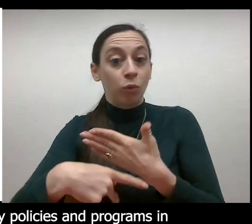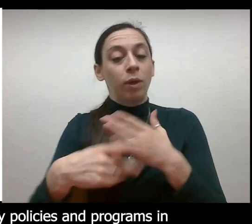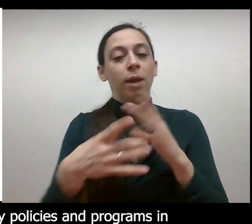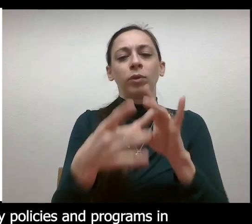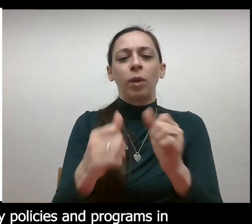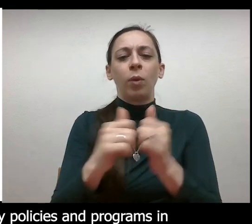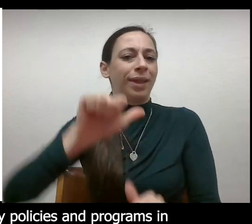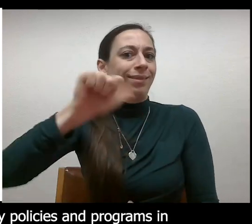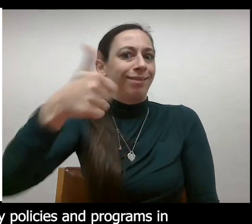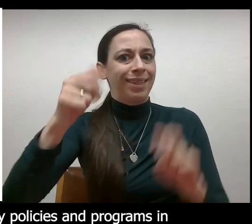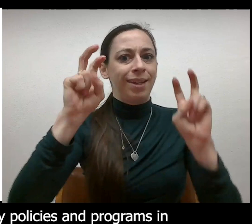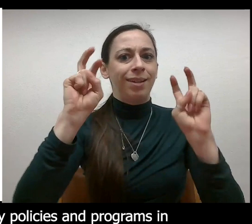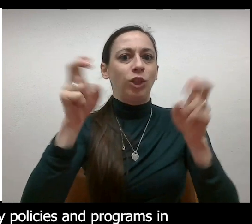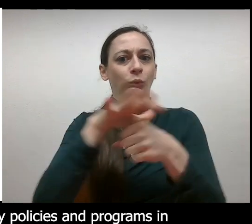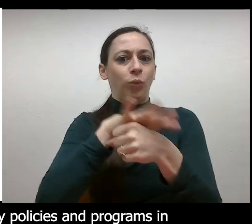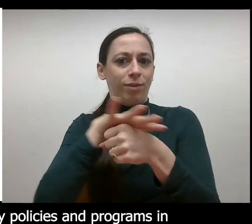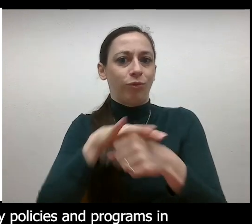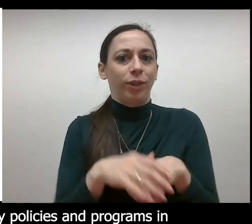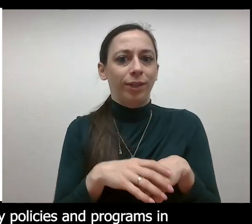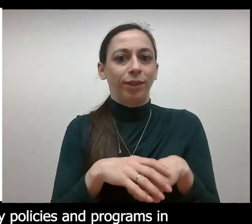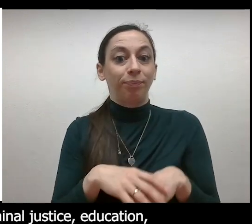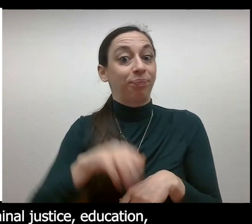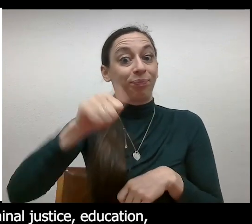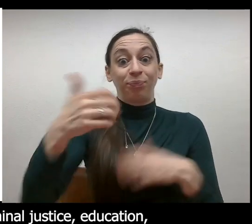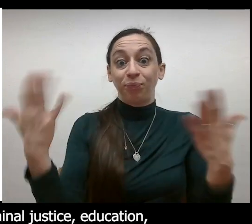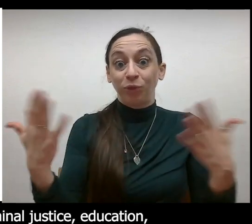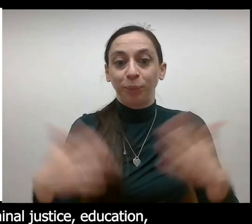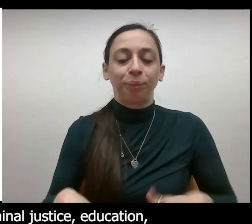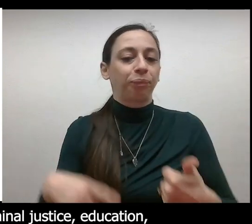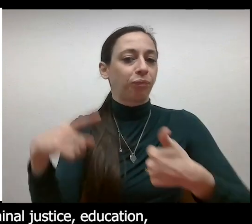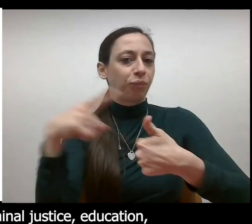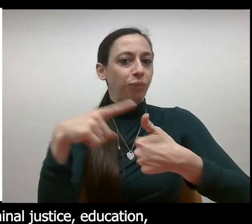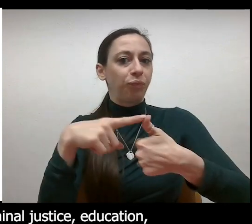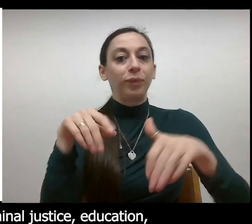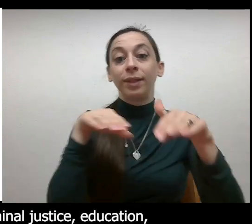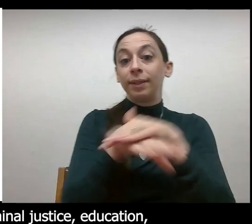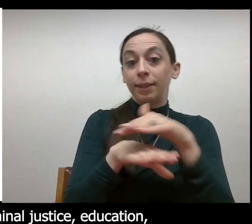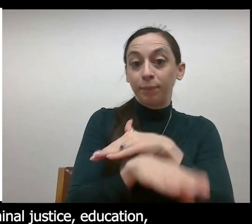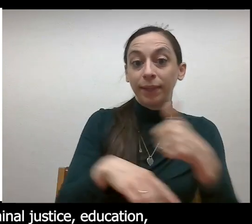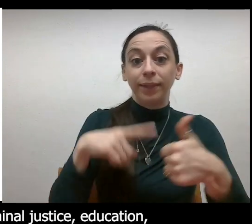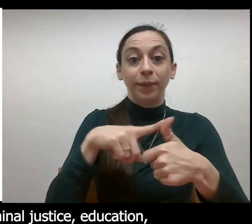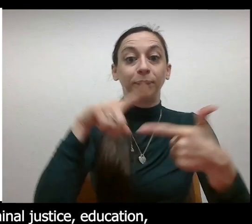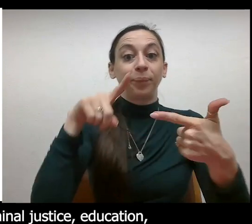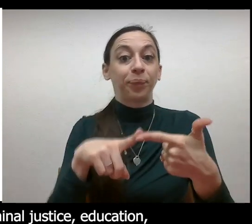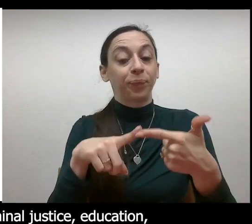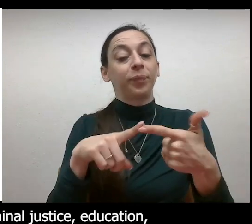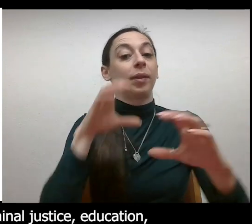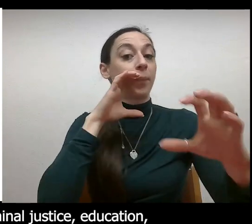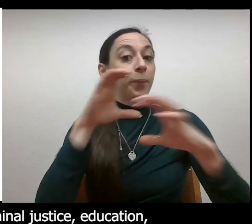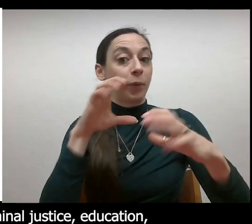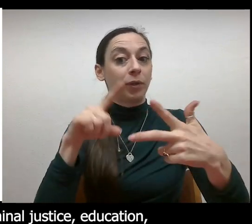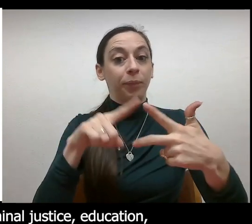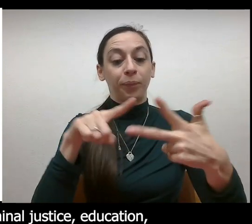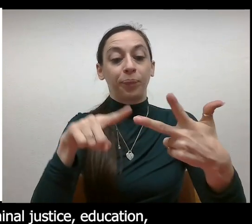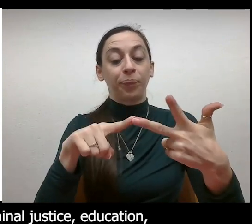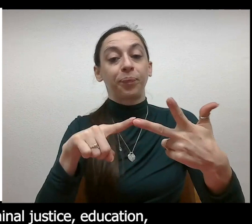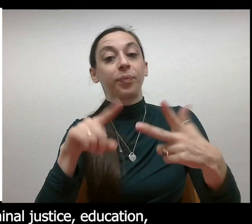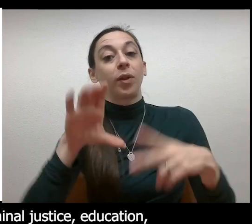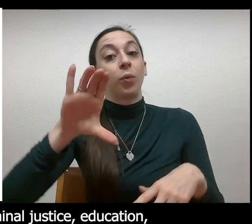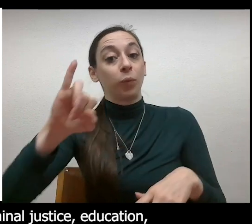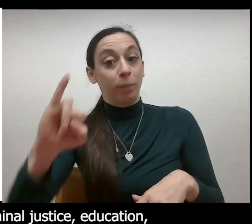disability policies and programs in the areas of accessibility, communication, criminal